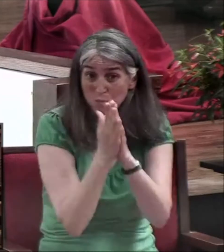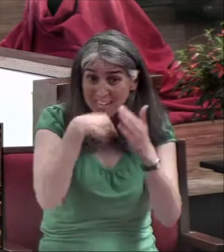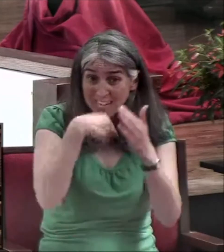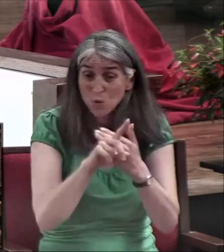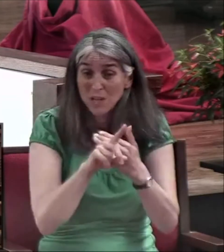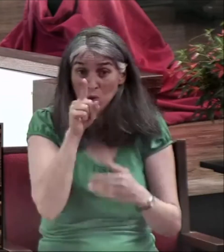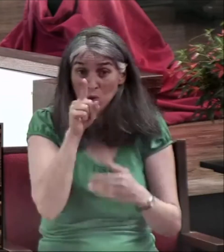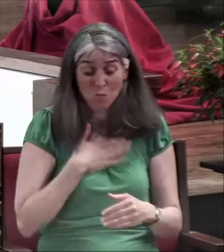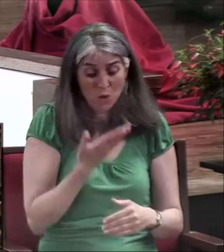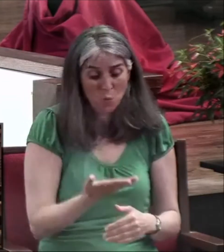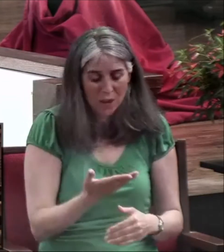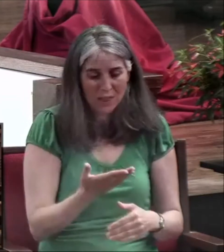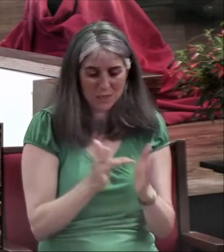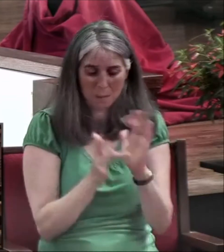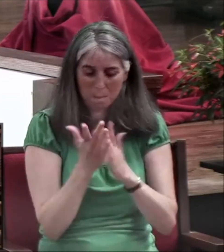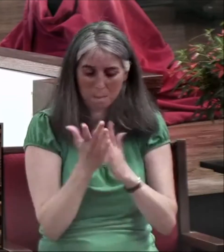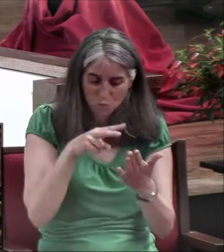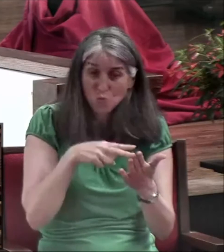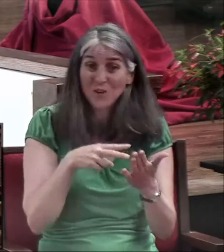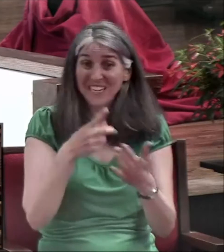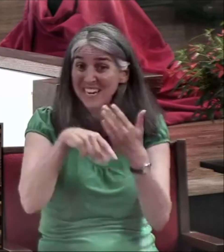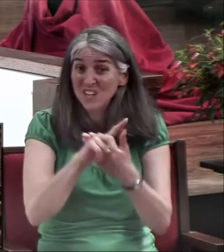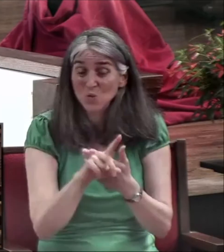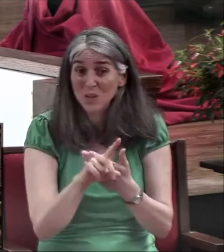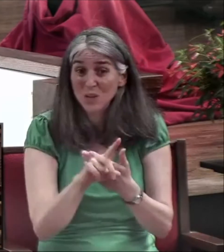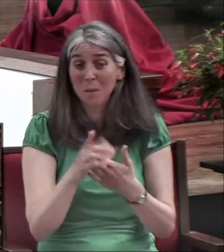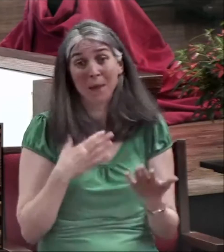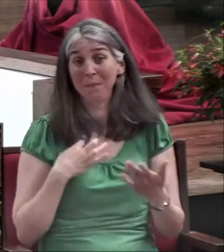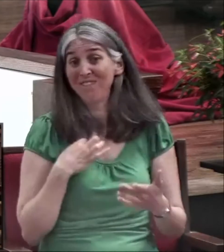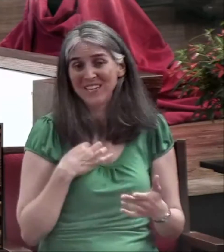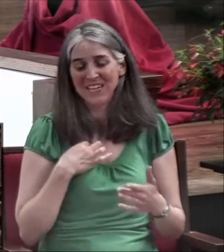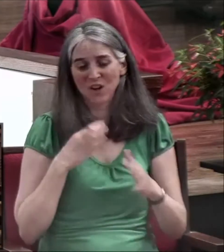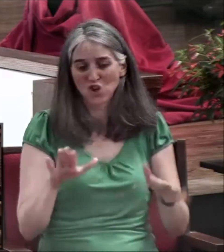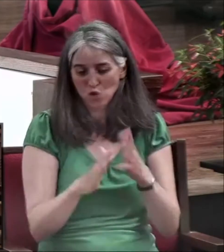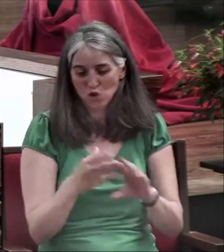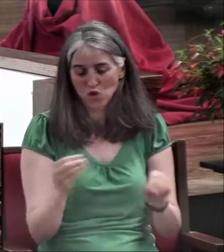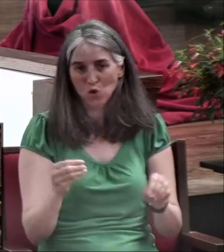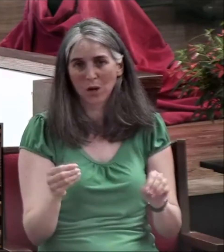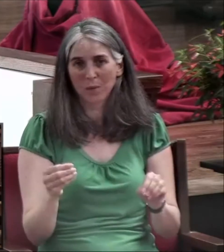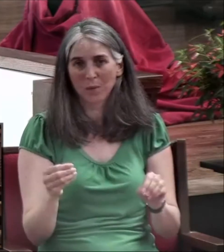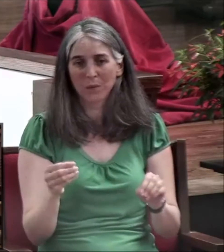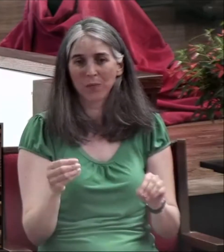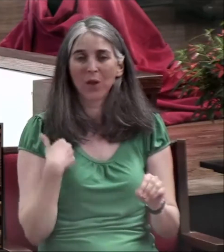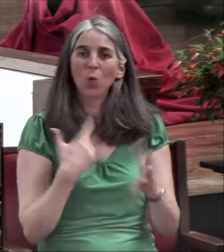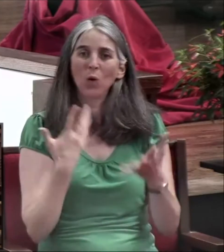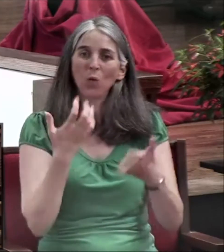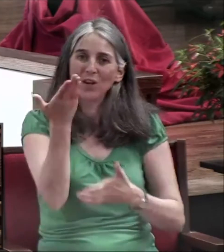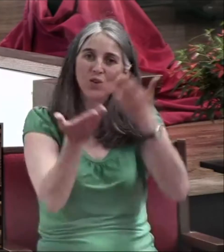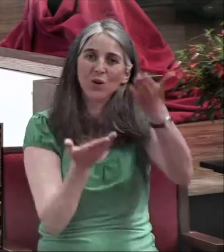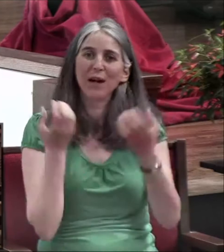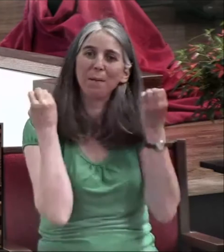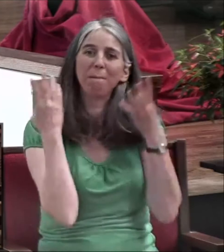Would you have the scripture read next week? Maybe even the children's story. And because what we want to do is invite as